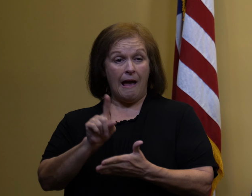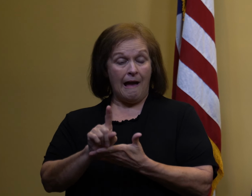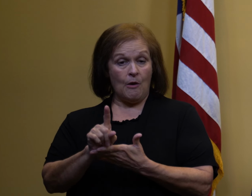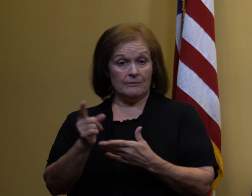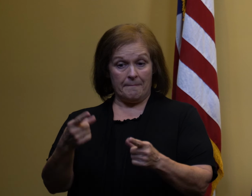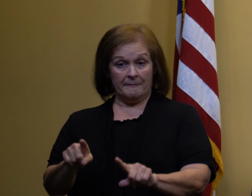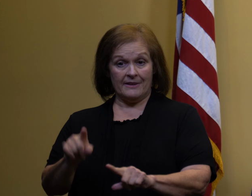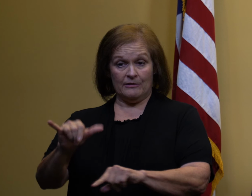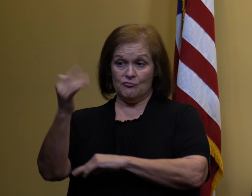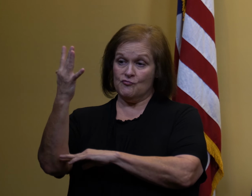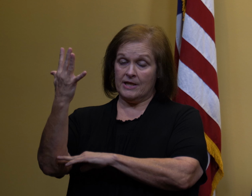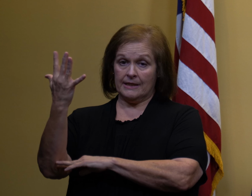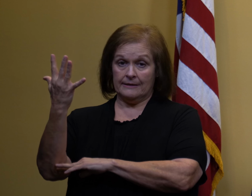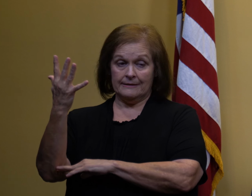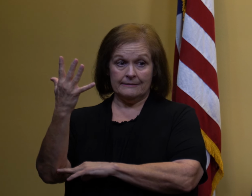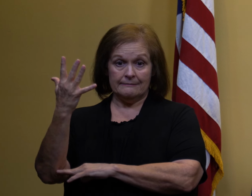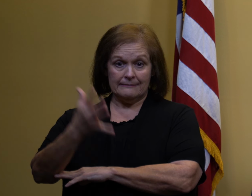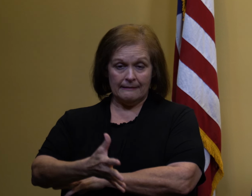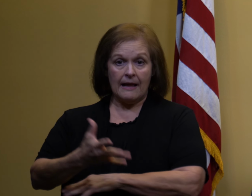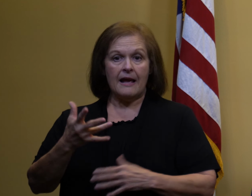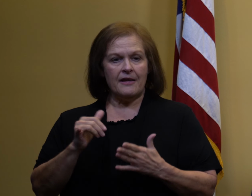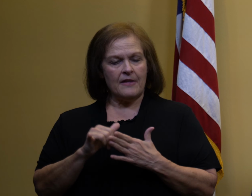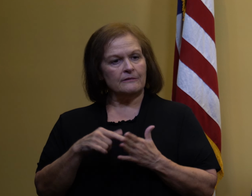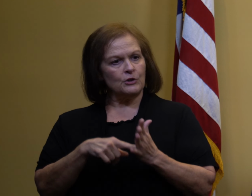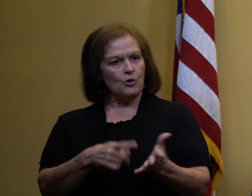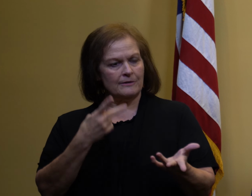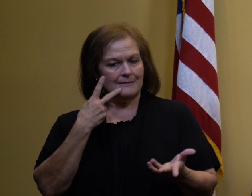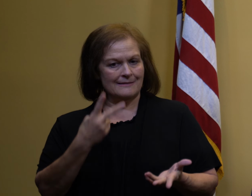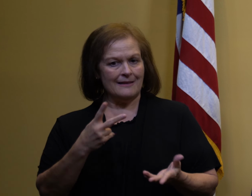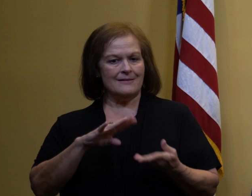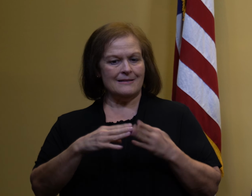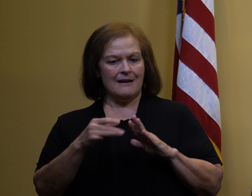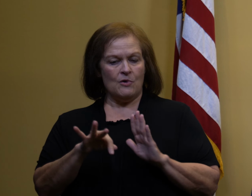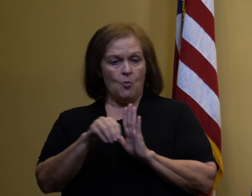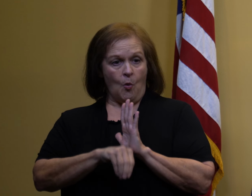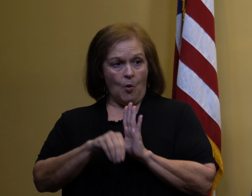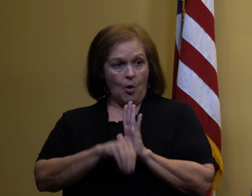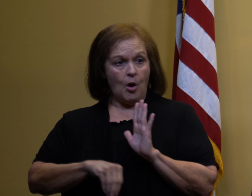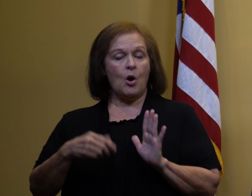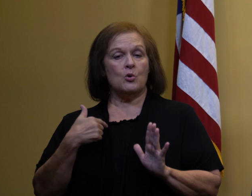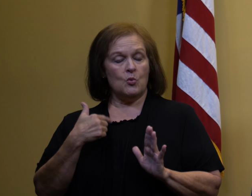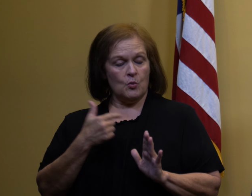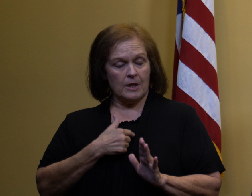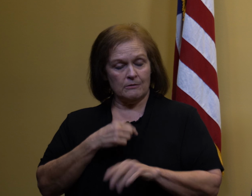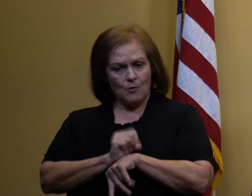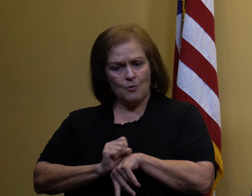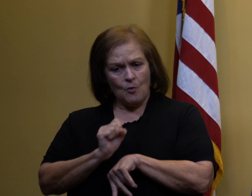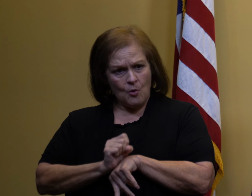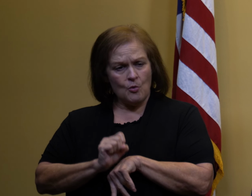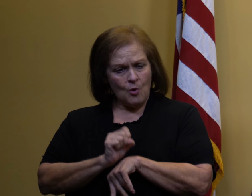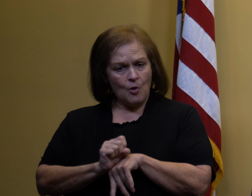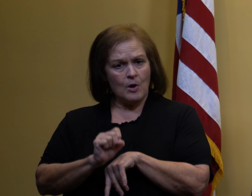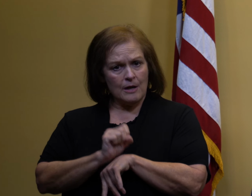this, again, is an example of how the city of New Orleans, we're on the front lines of